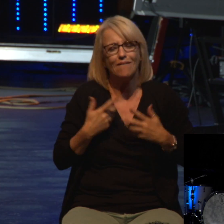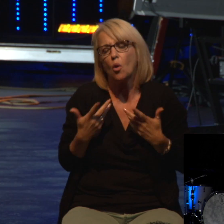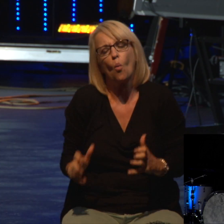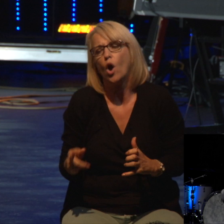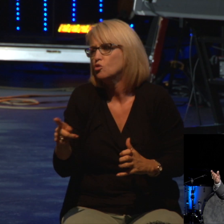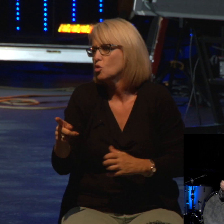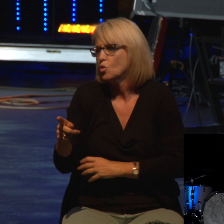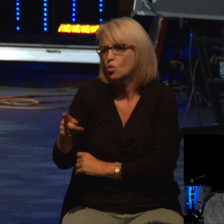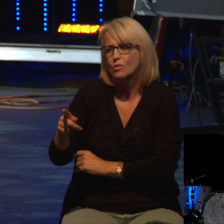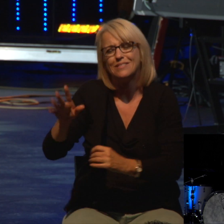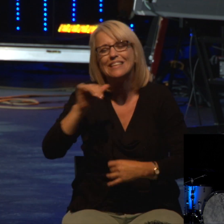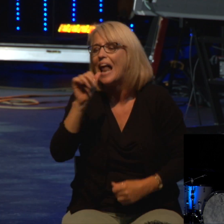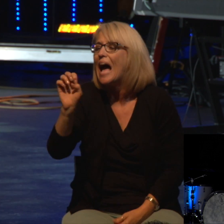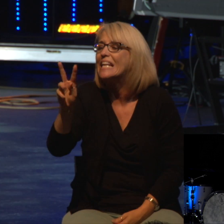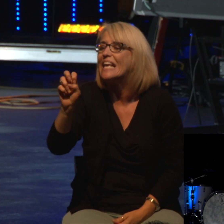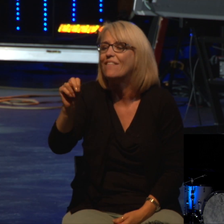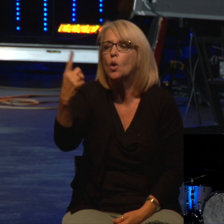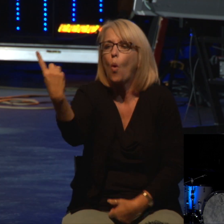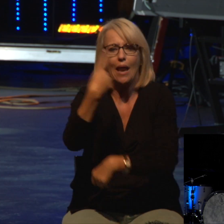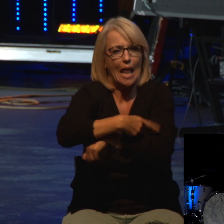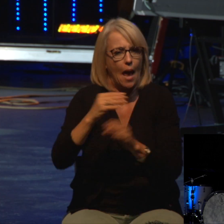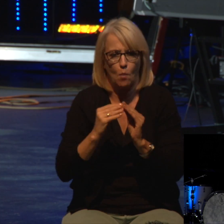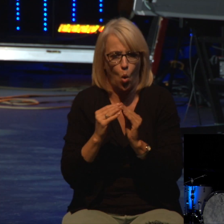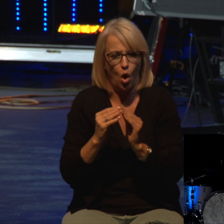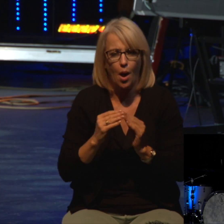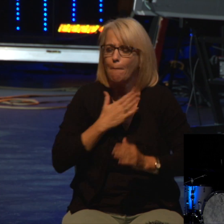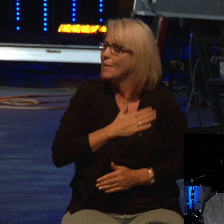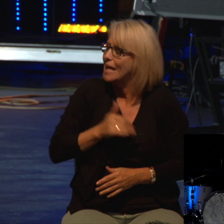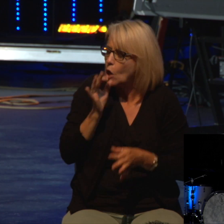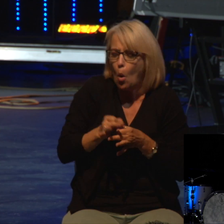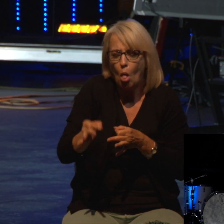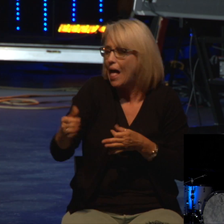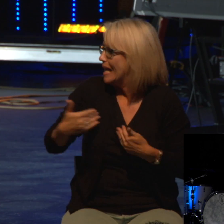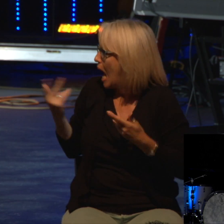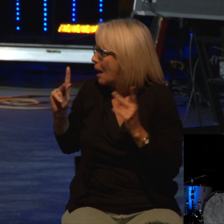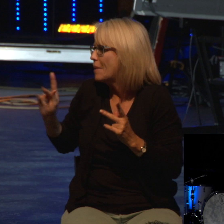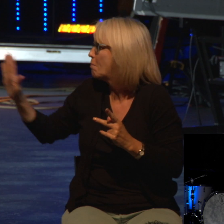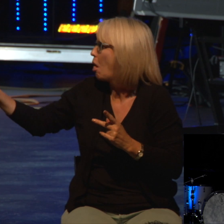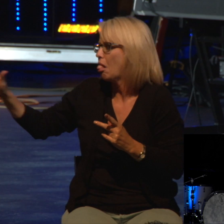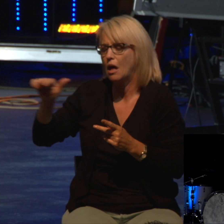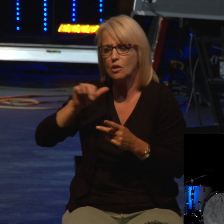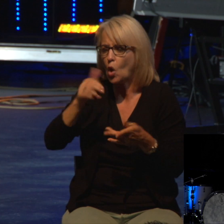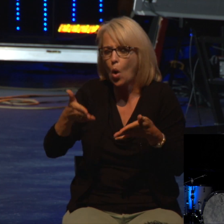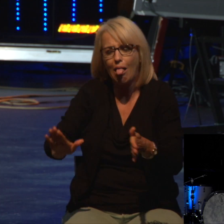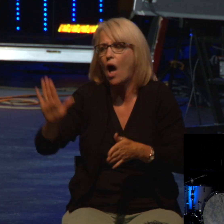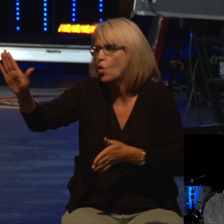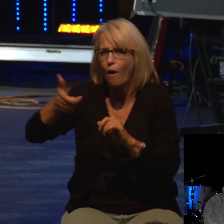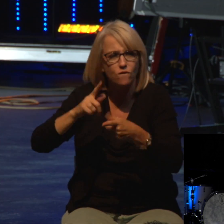I tell young people don't you let anything keep you from turning to Christ not your friends not